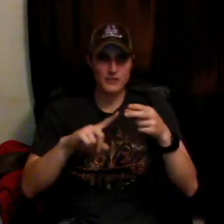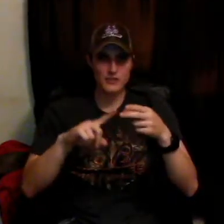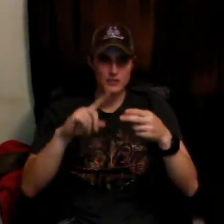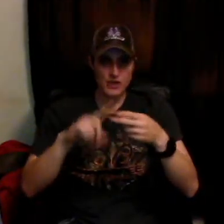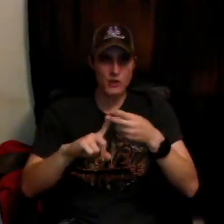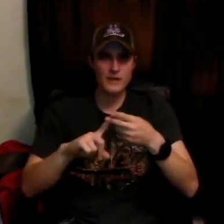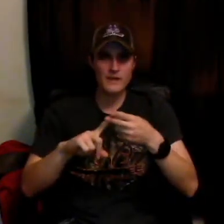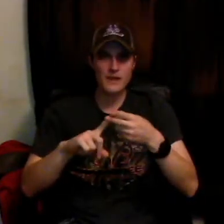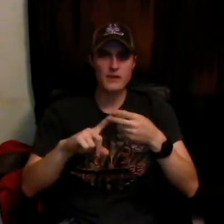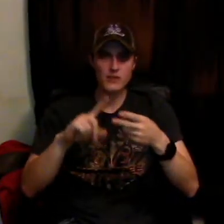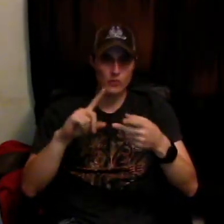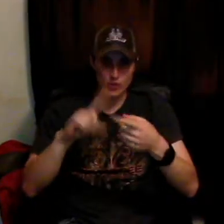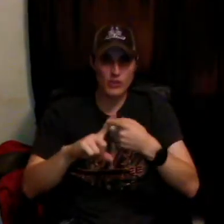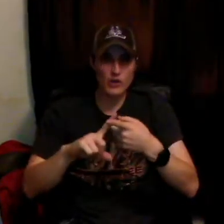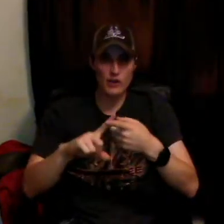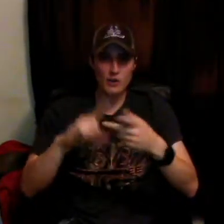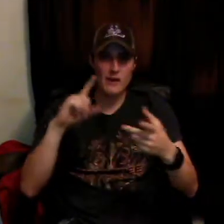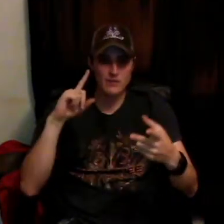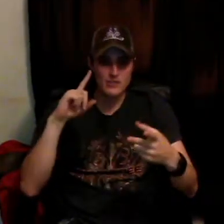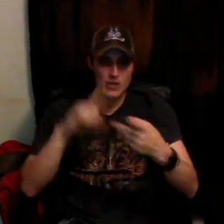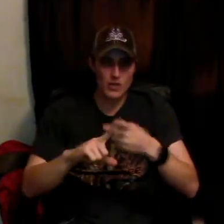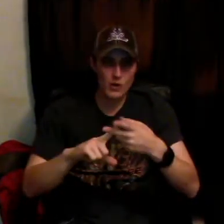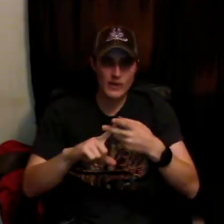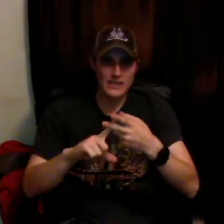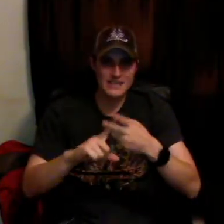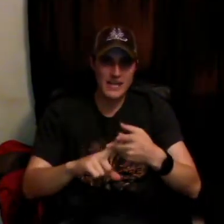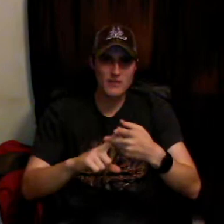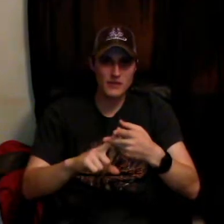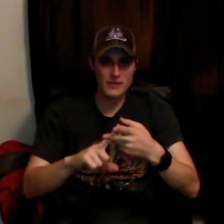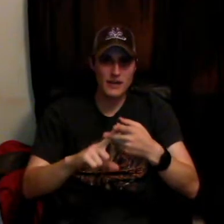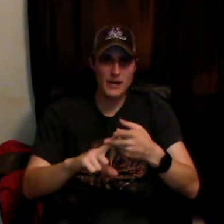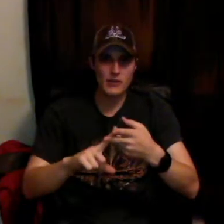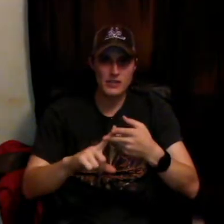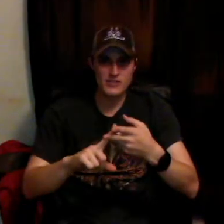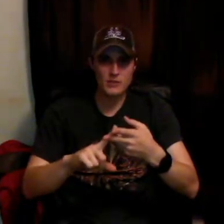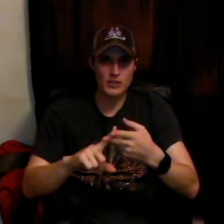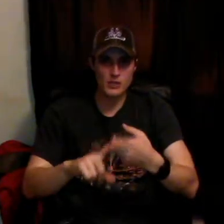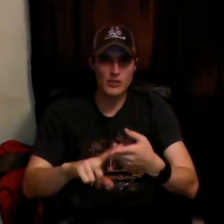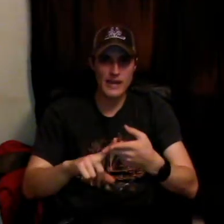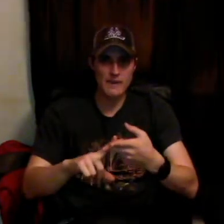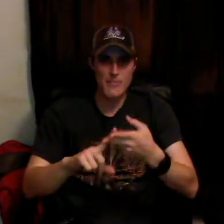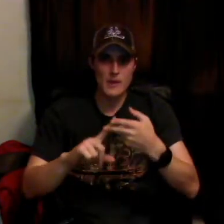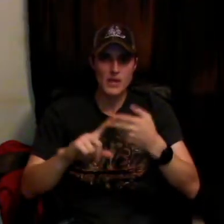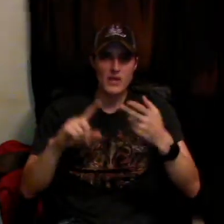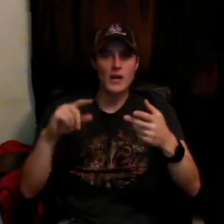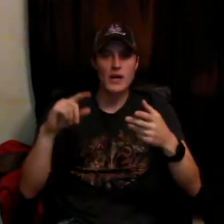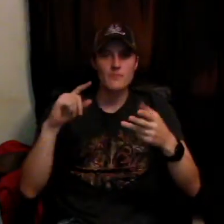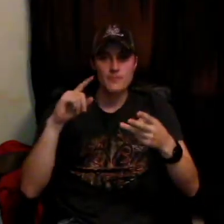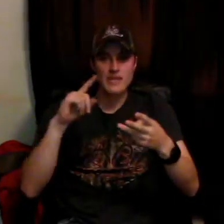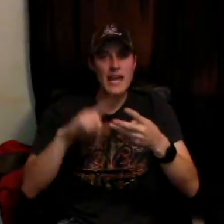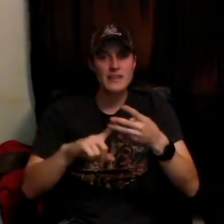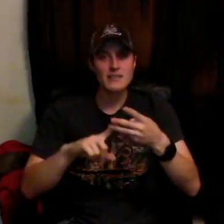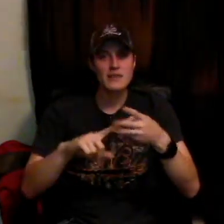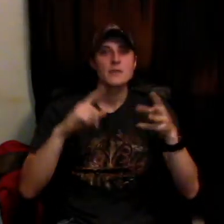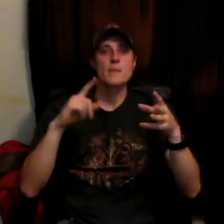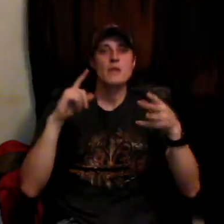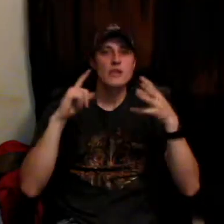features. Go in there, or look at your aerial maps. Go in and scout the area that you want to look at. Alright, next,